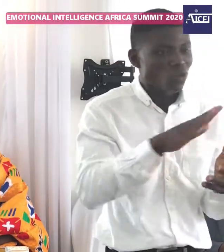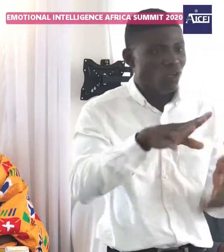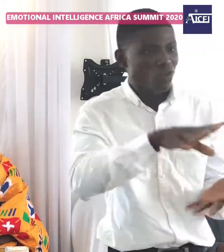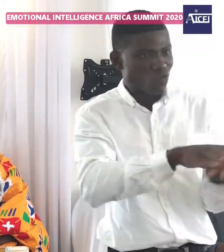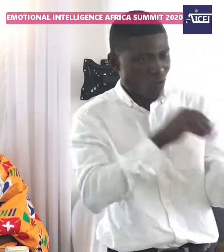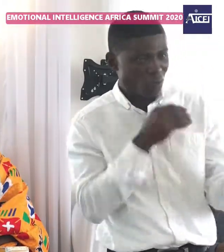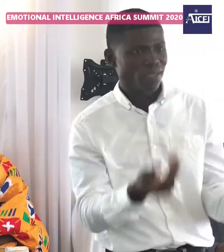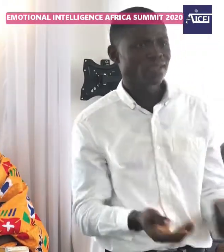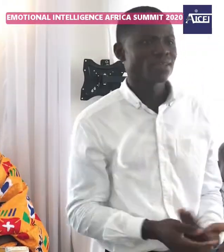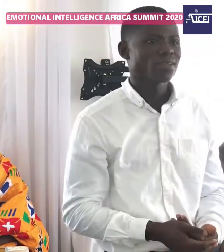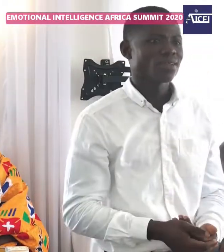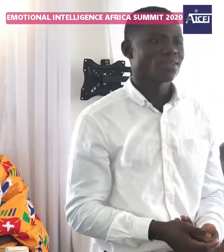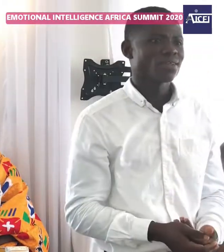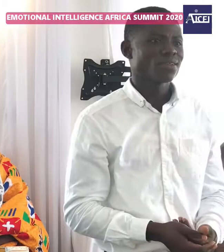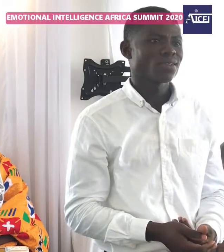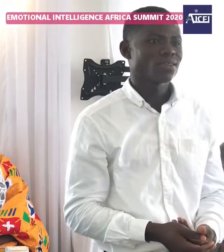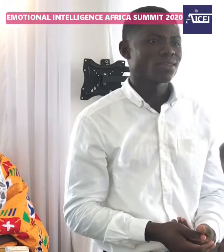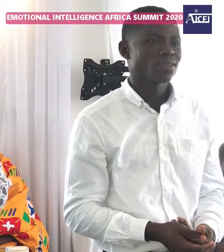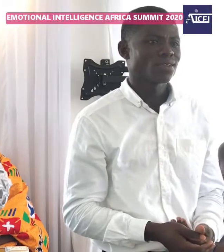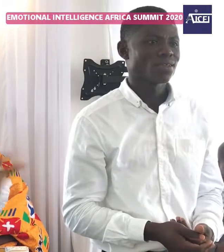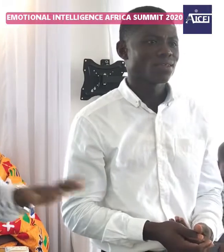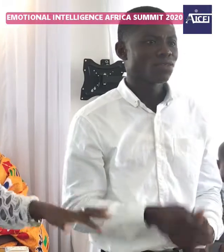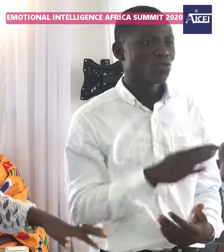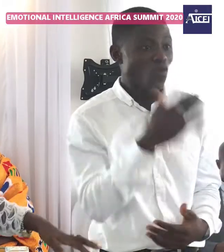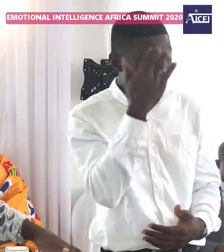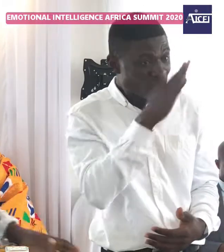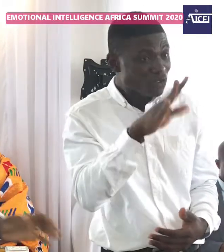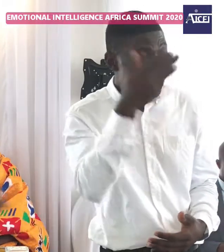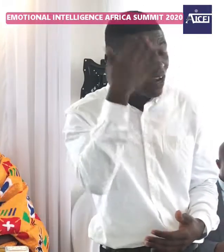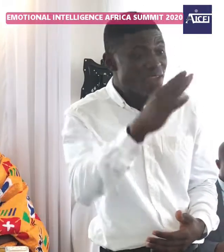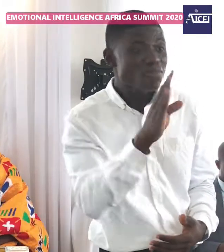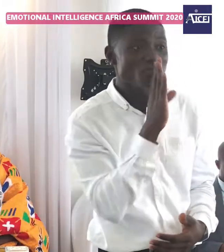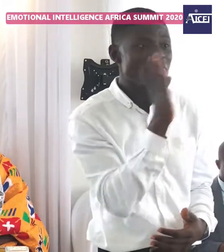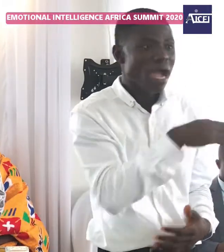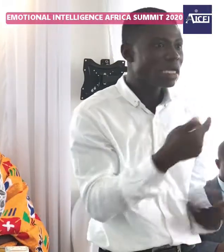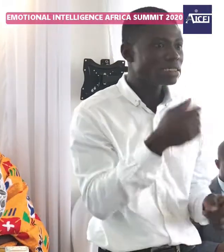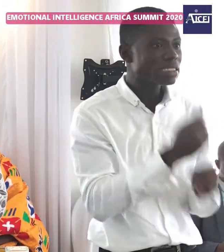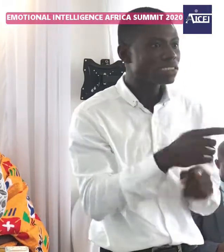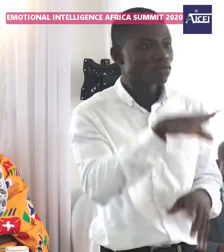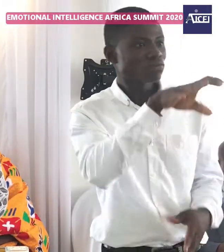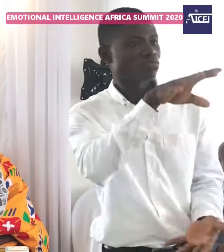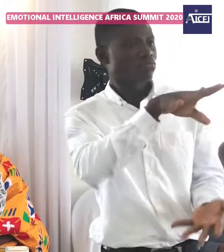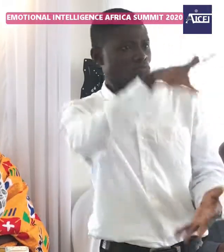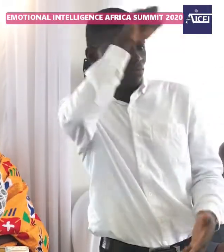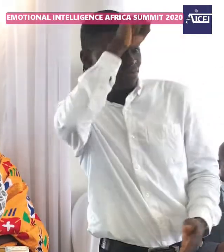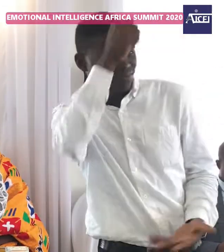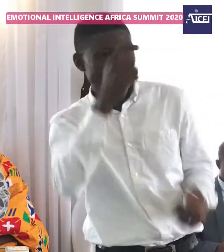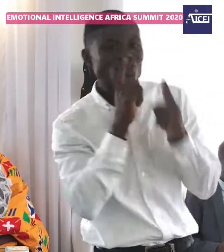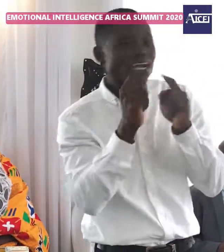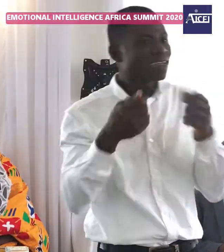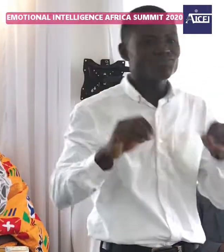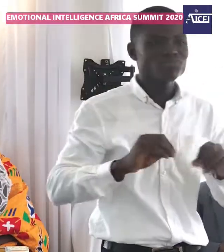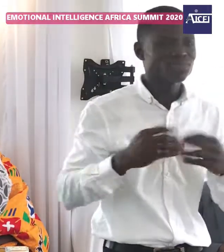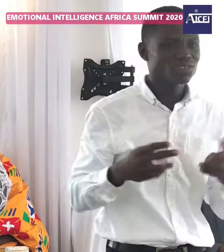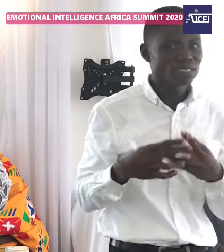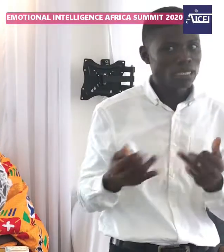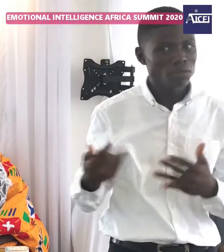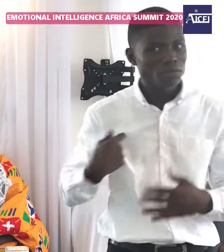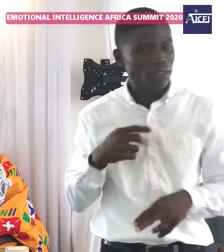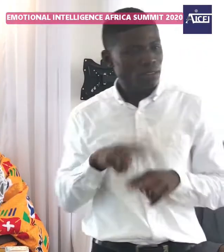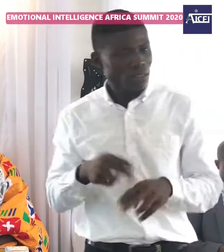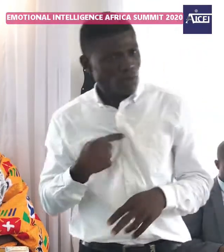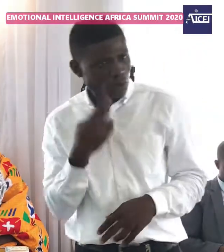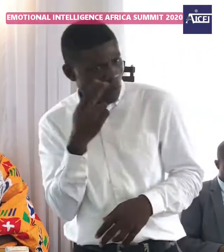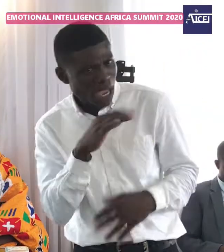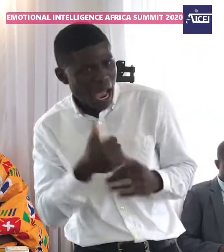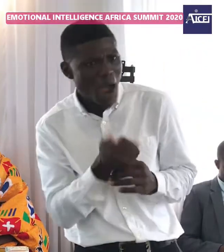taboos were used to correct a lot of morals. Today, we are pushing all that to the background. I sit back and I watch immorality rise